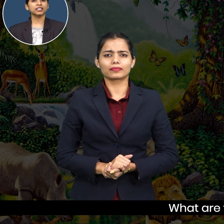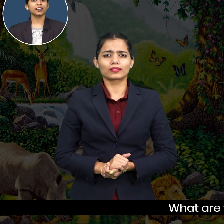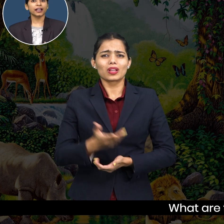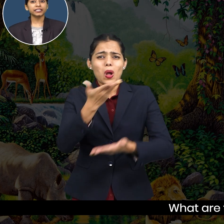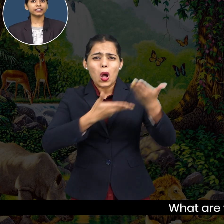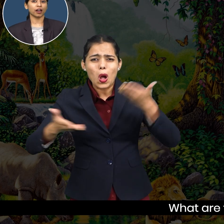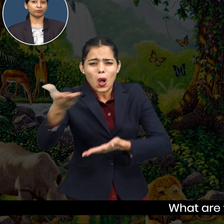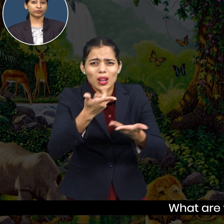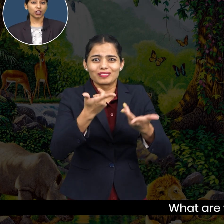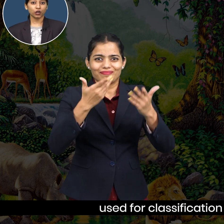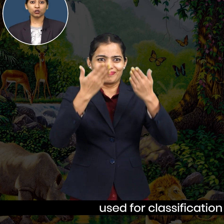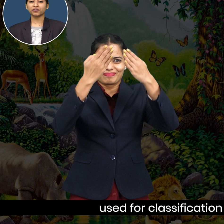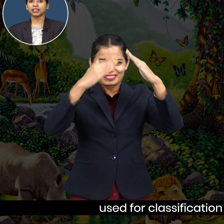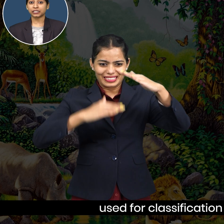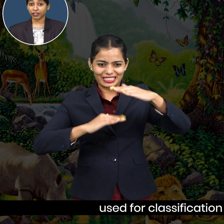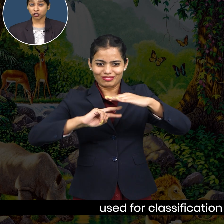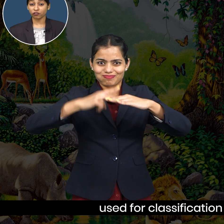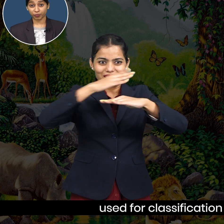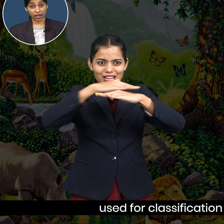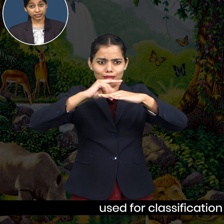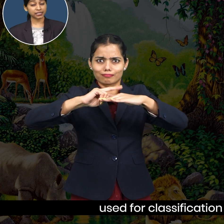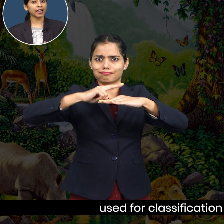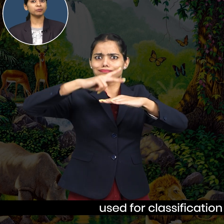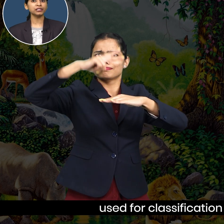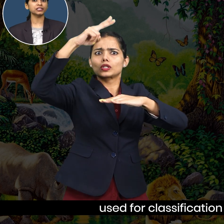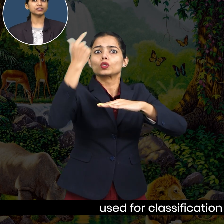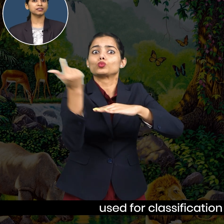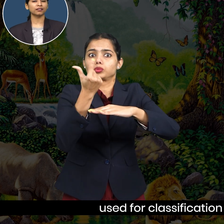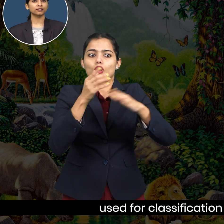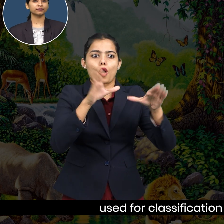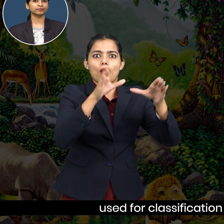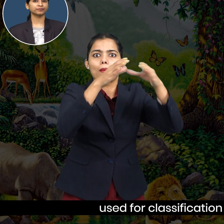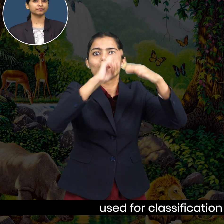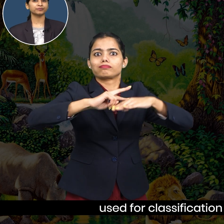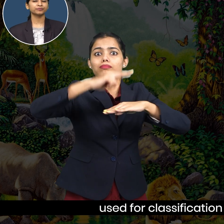What are the criteria used for classification of plants and animals?